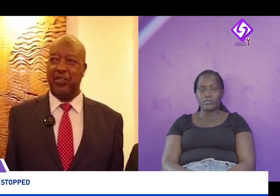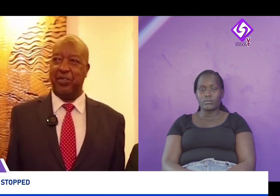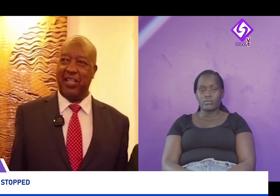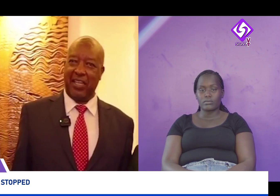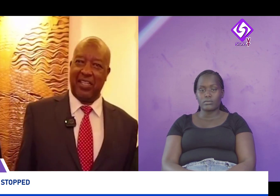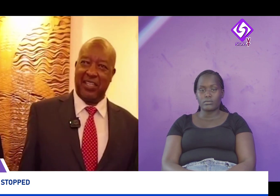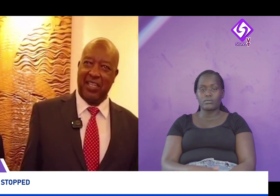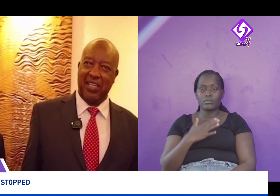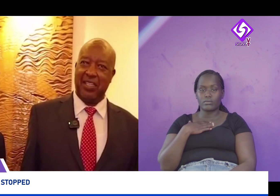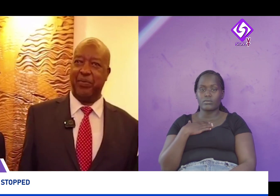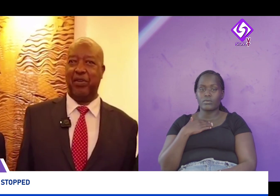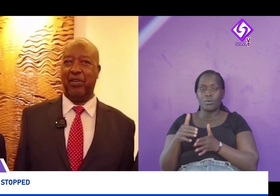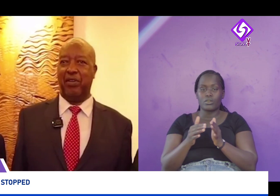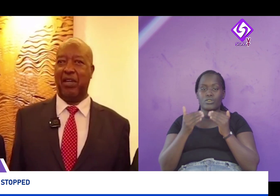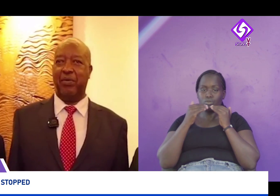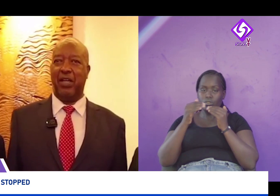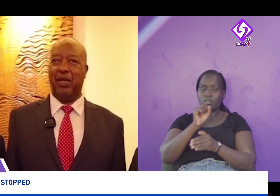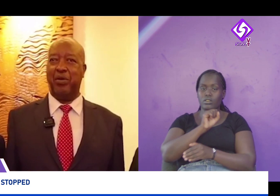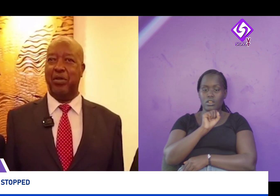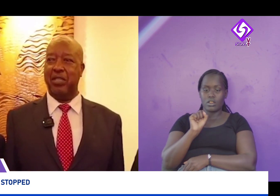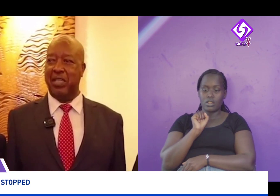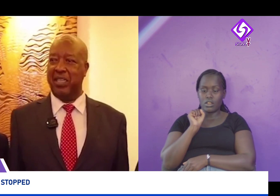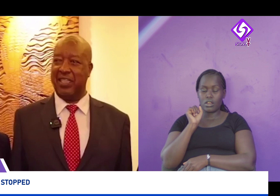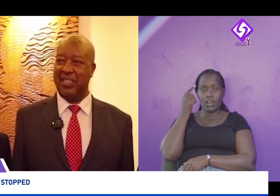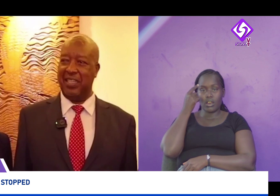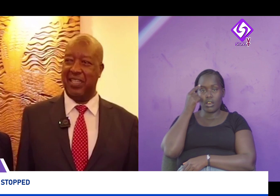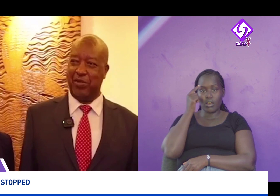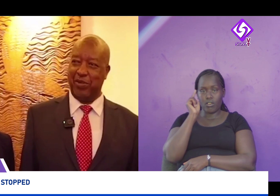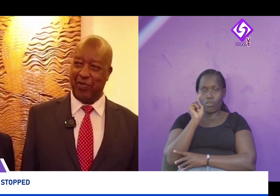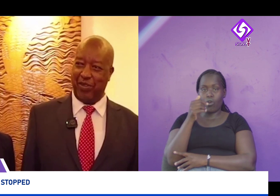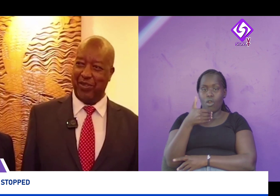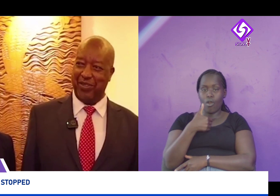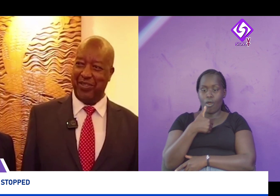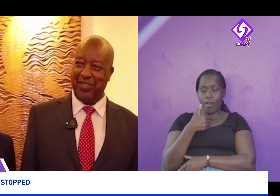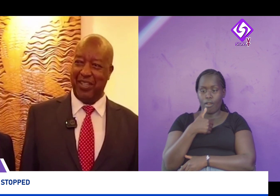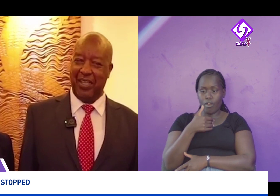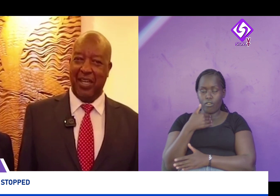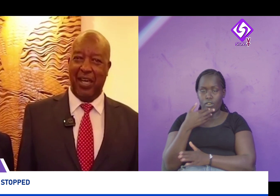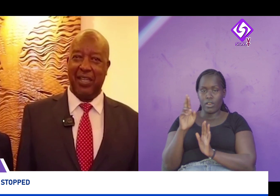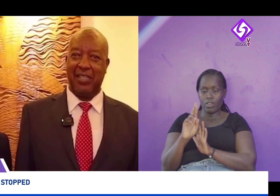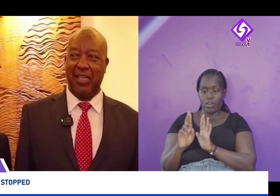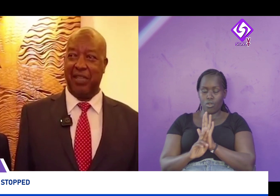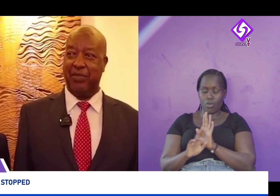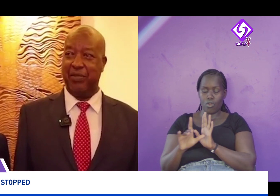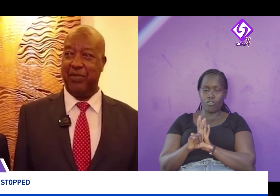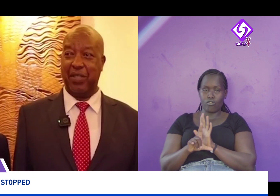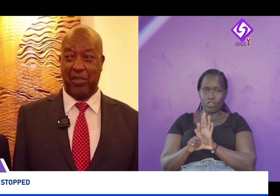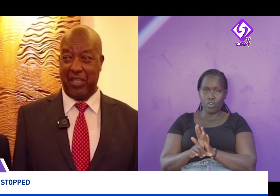Opportunity to thank the Senate for upholding the rule of law and standing to the